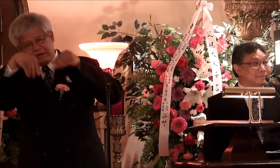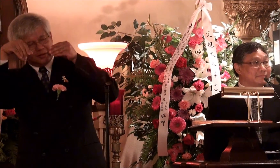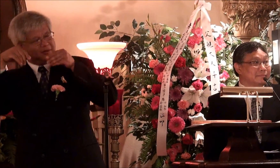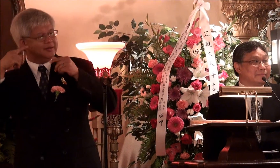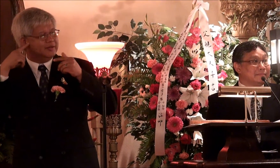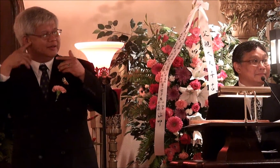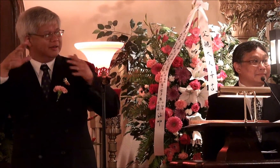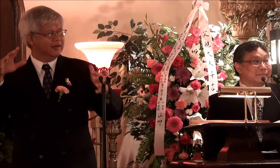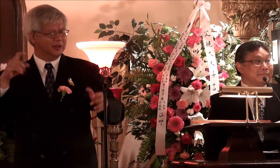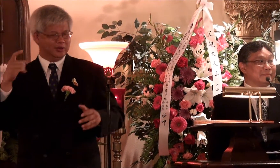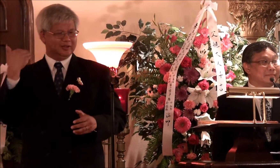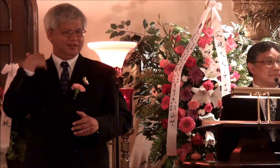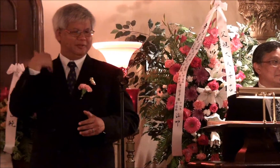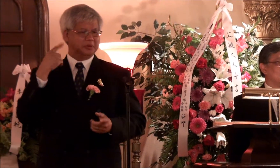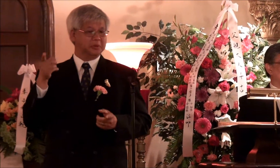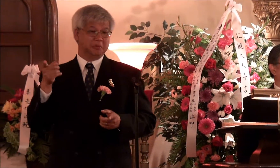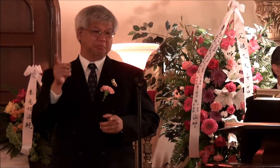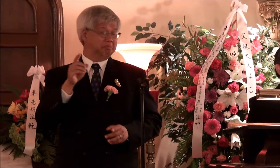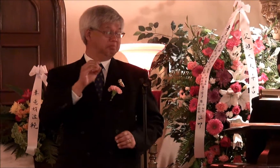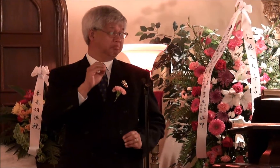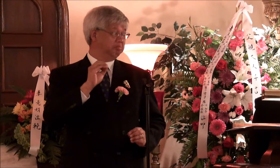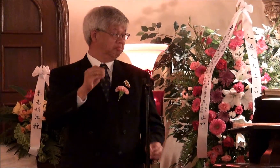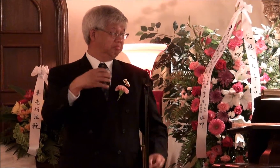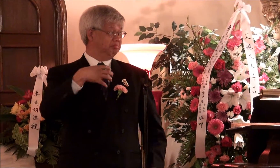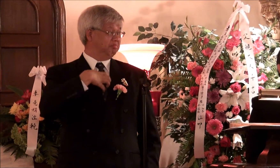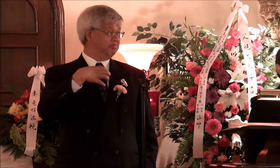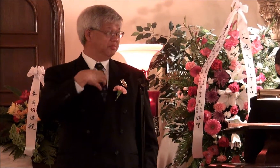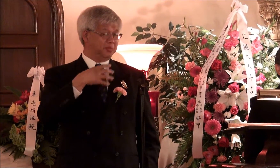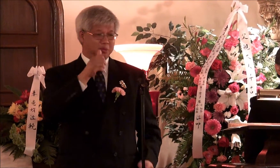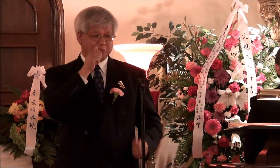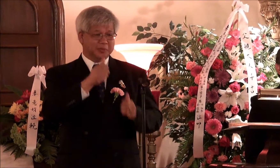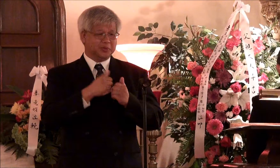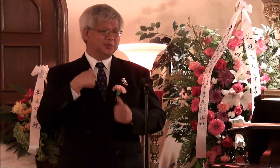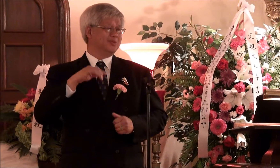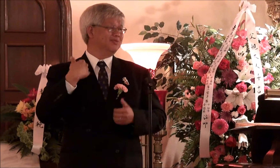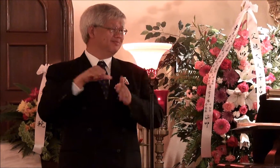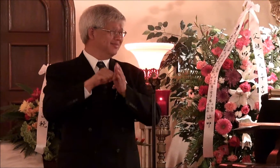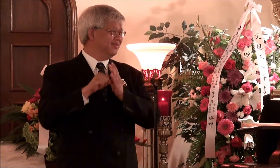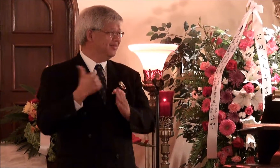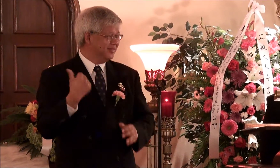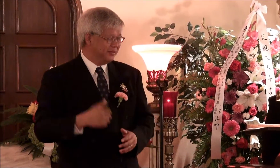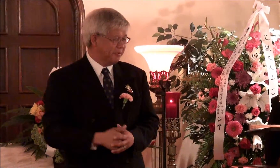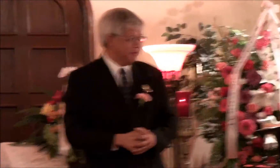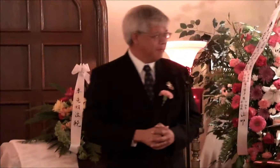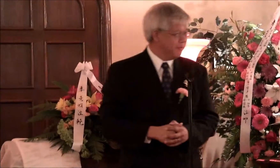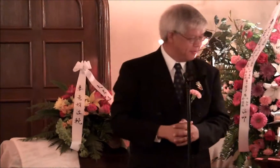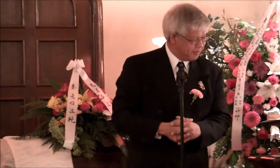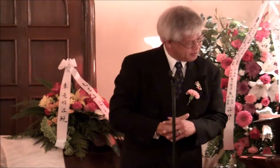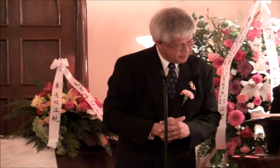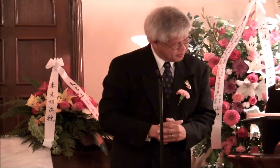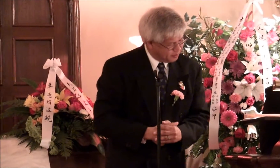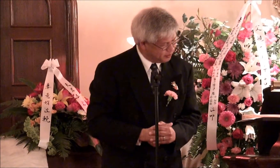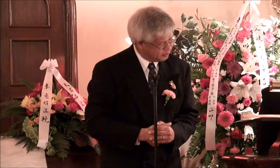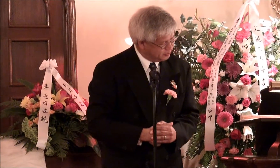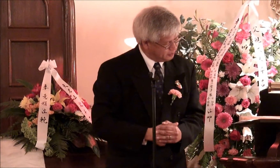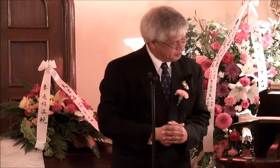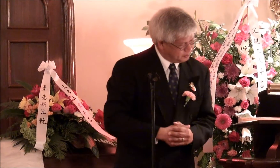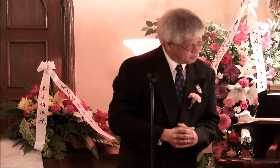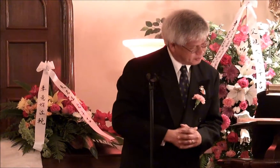my father, but he was patient, and all he would do was cover his head while he slept. So that was really impressive to me.